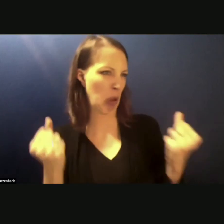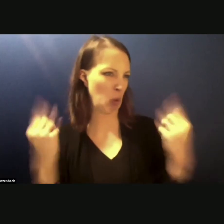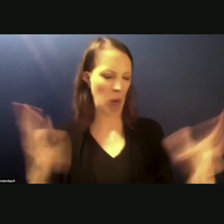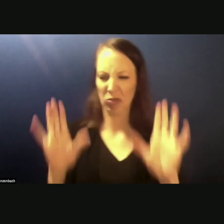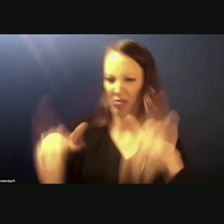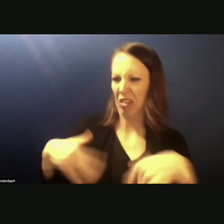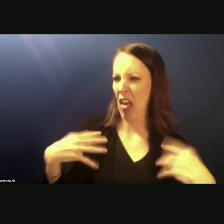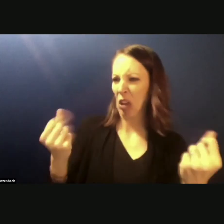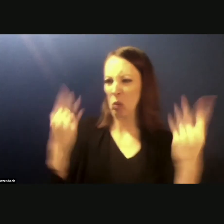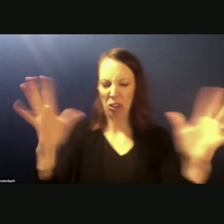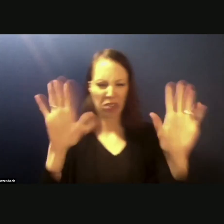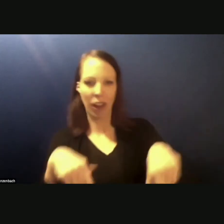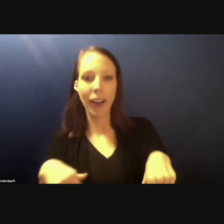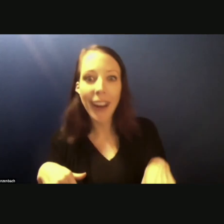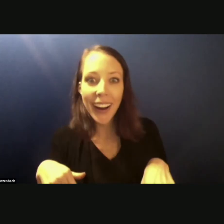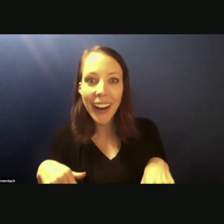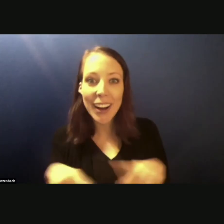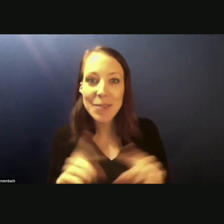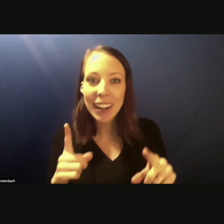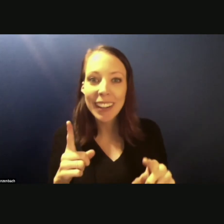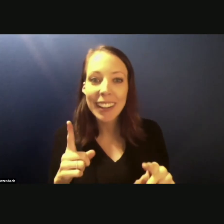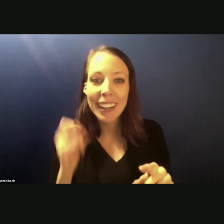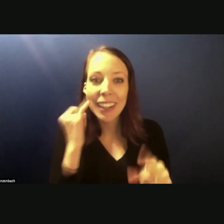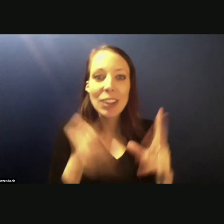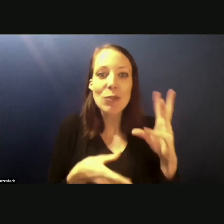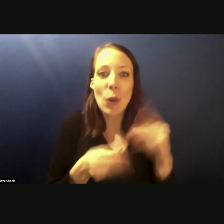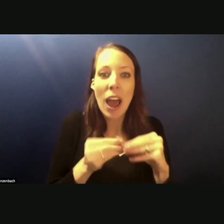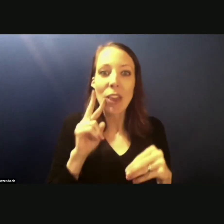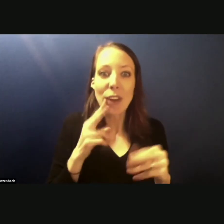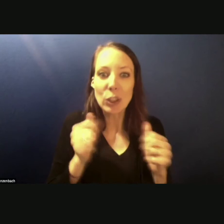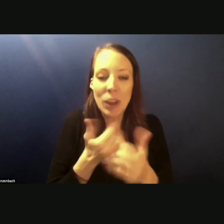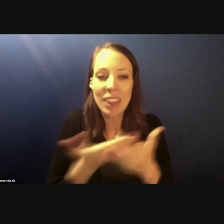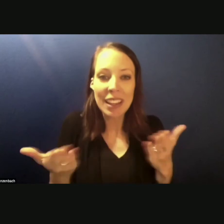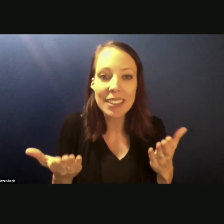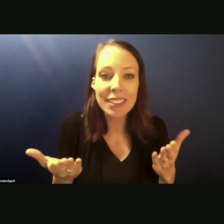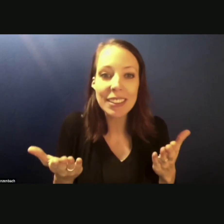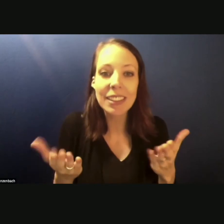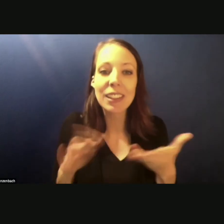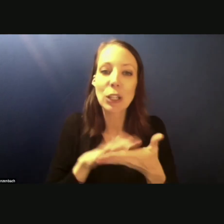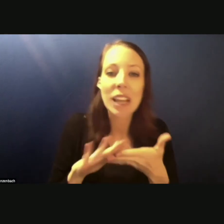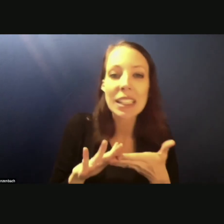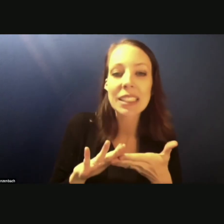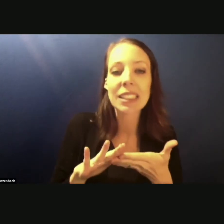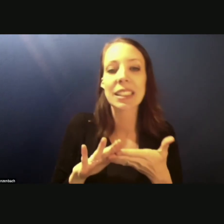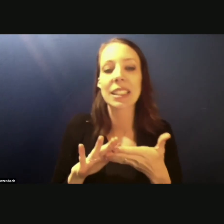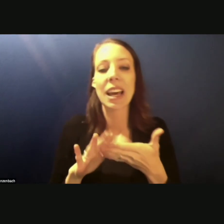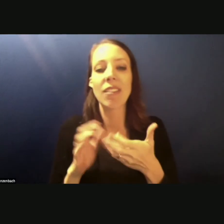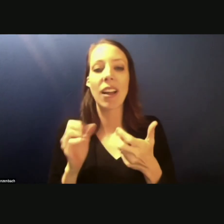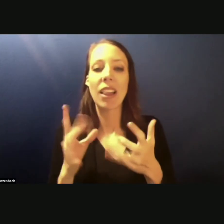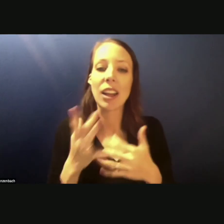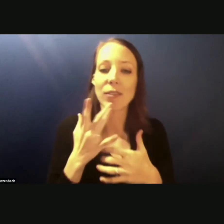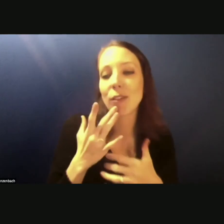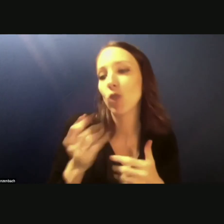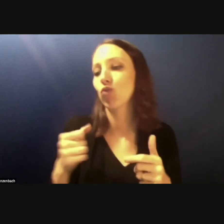the world? But if you add the vegetables to things, they're nice and savory and have a lot of flavor. You